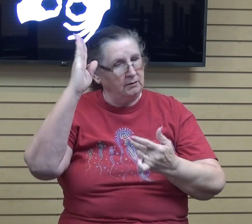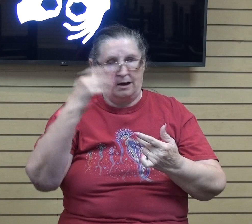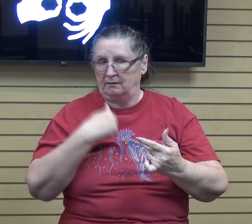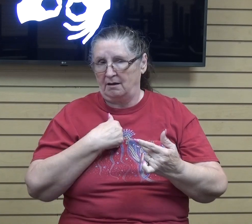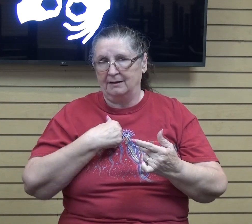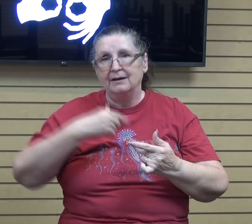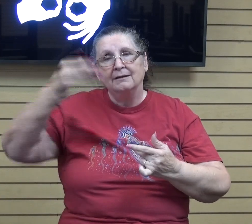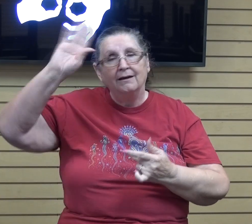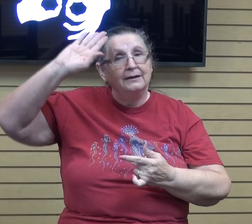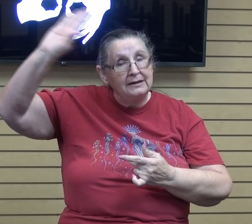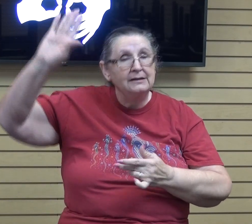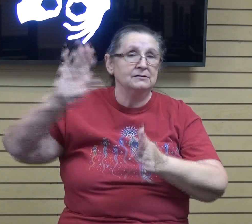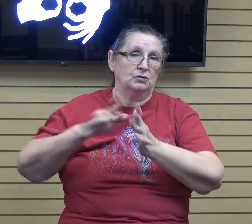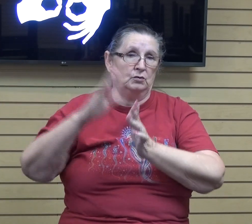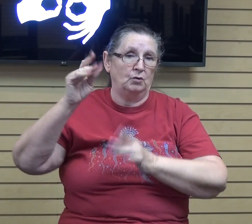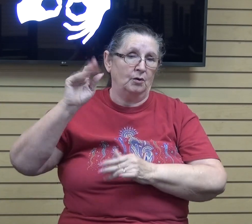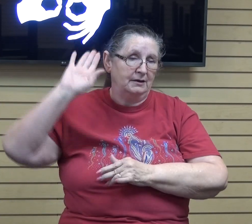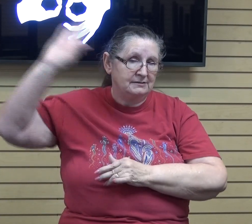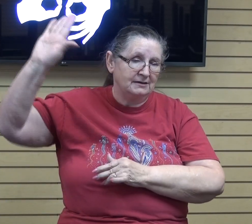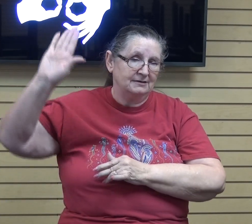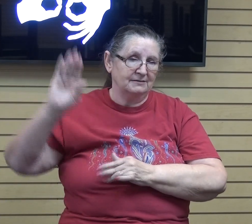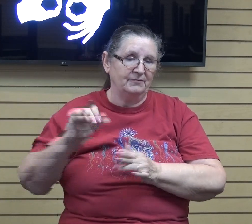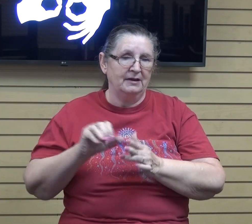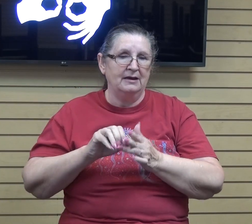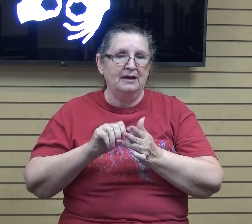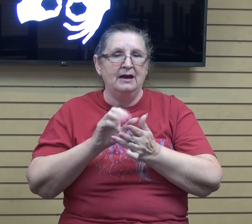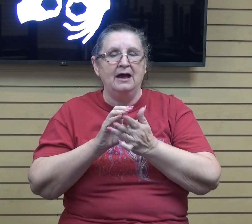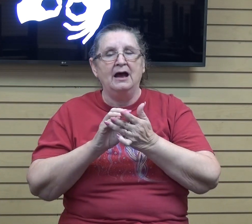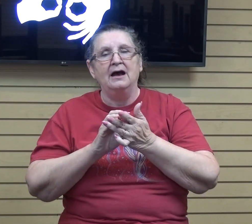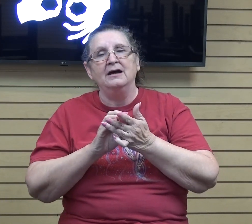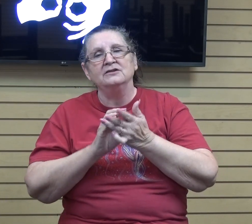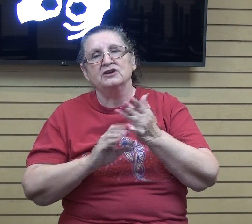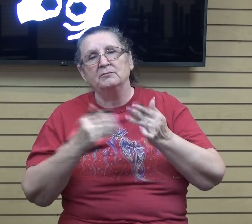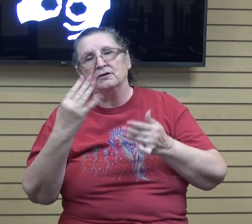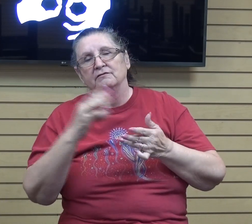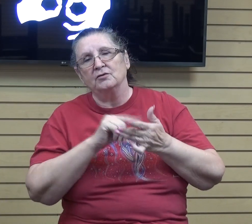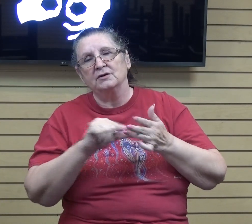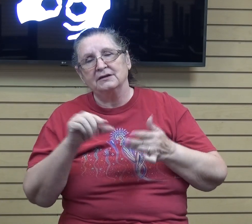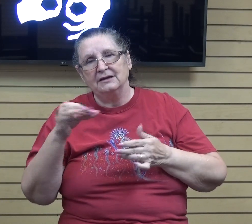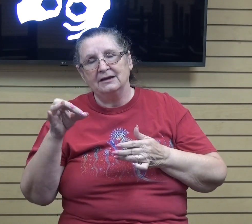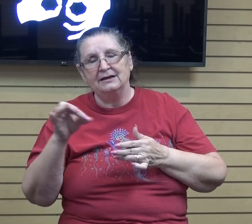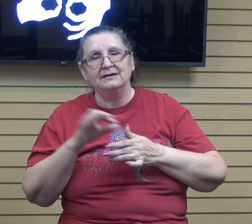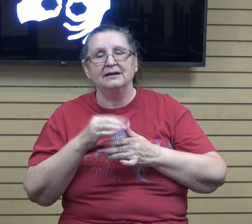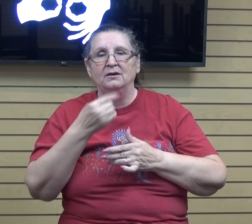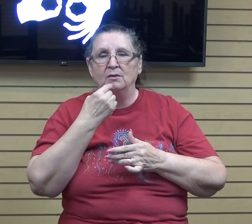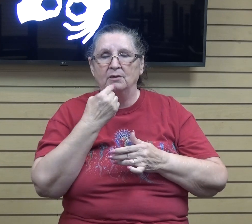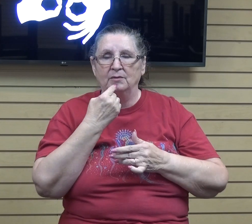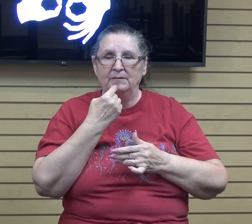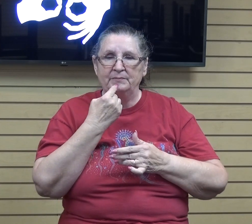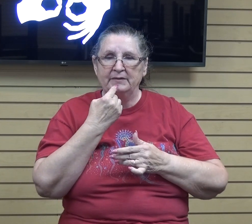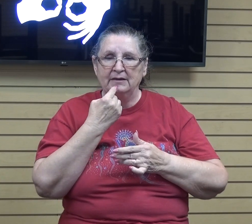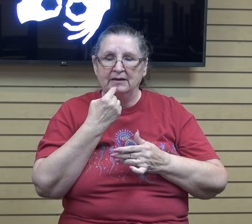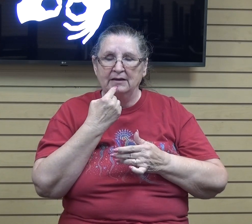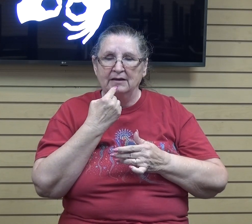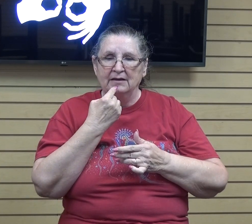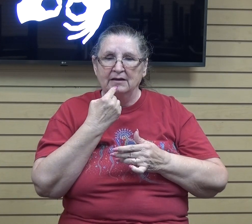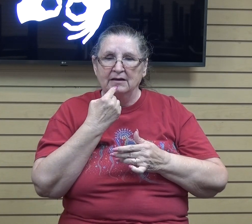glory. But in Acts chapter 14, verses 19 and 20, we read, "Then the Jews from Antioch